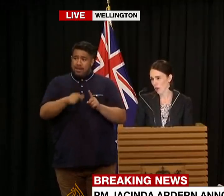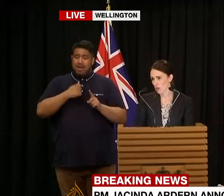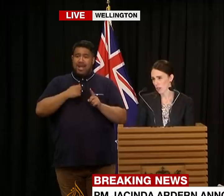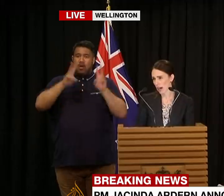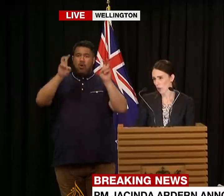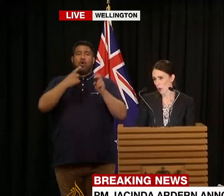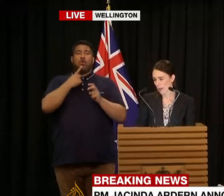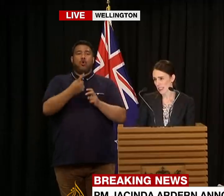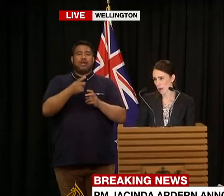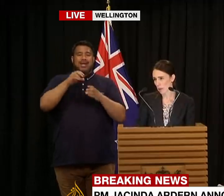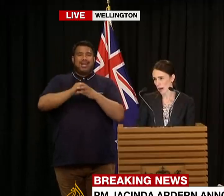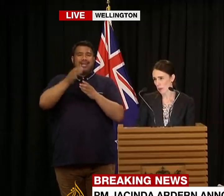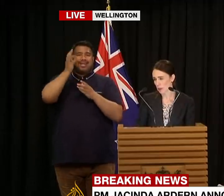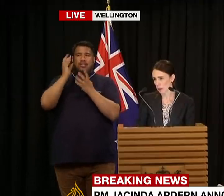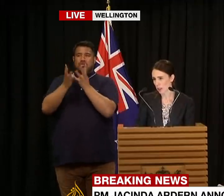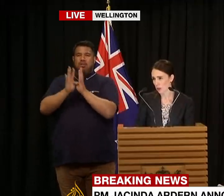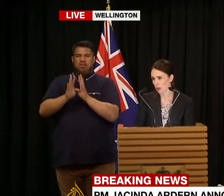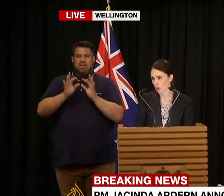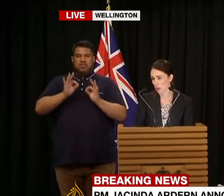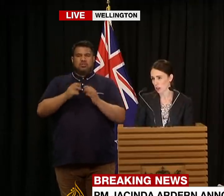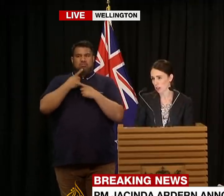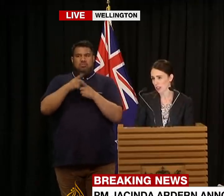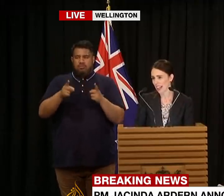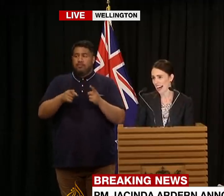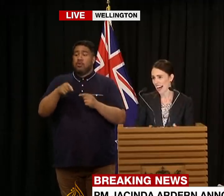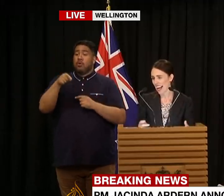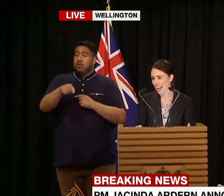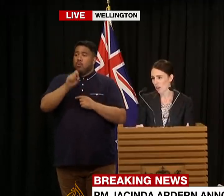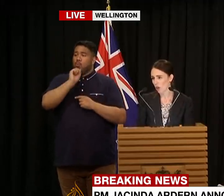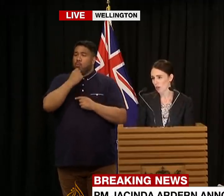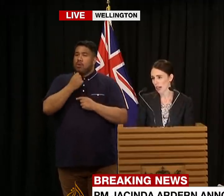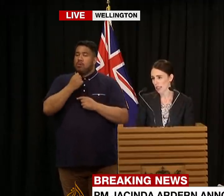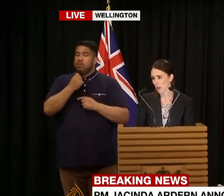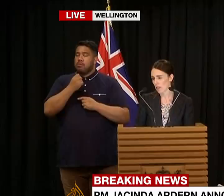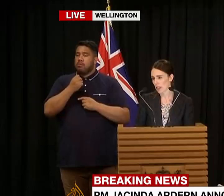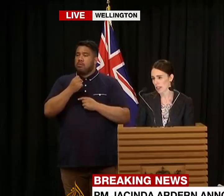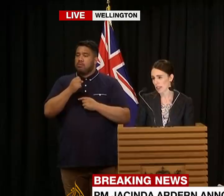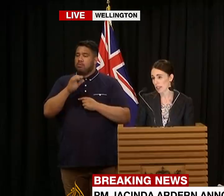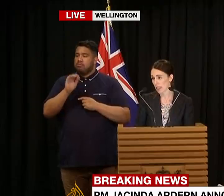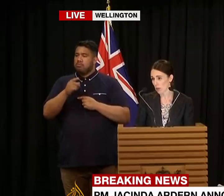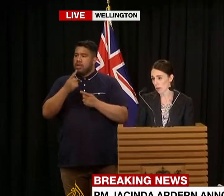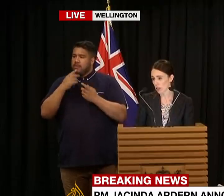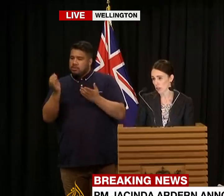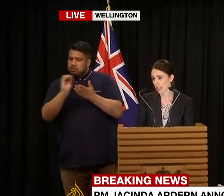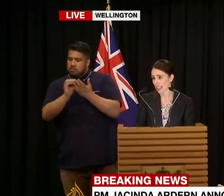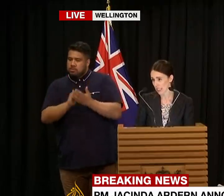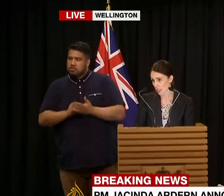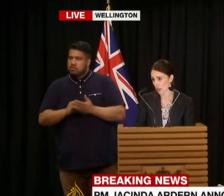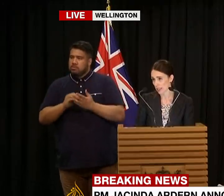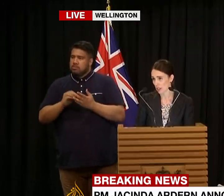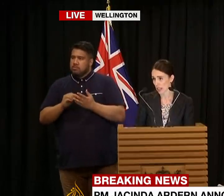off those weapons that people are able to procure in which to add on some of these